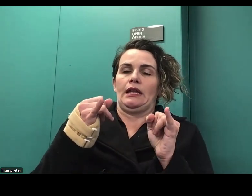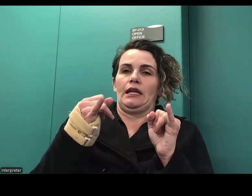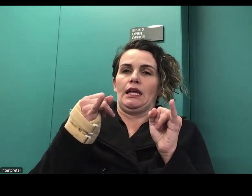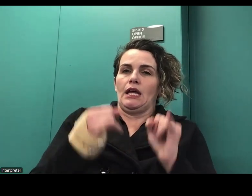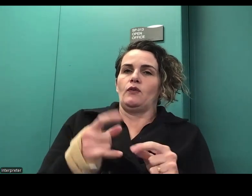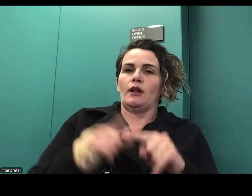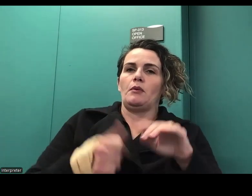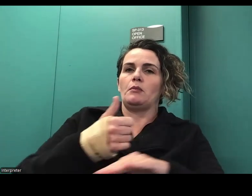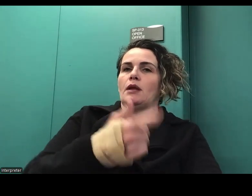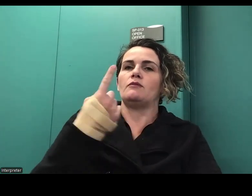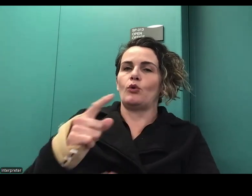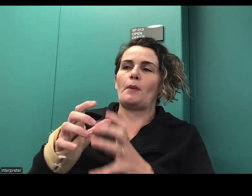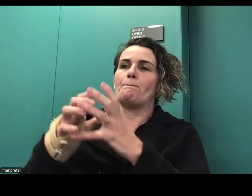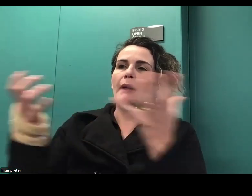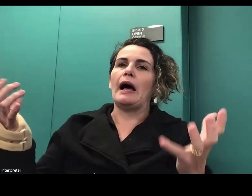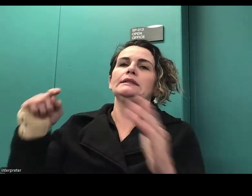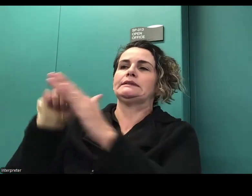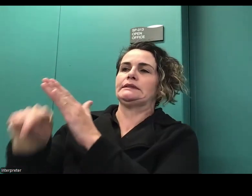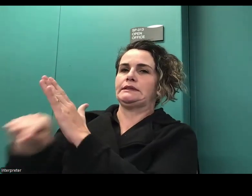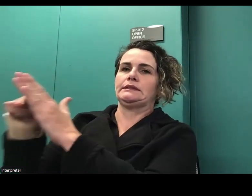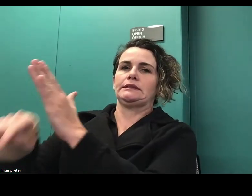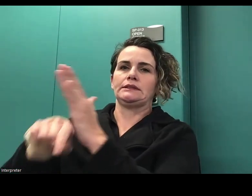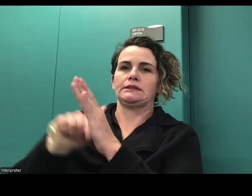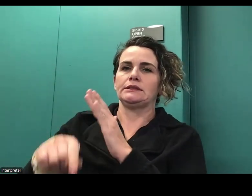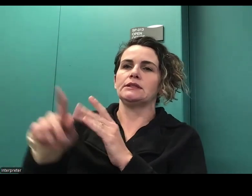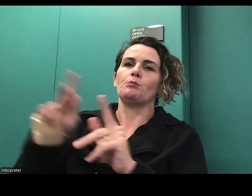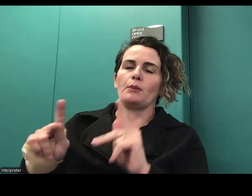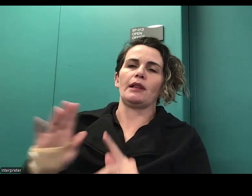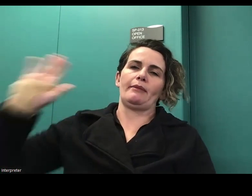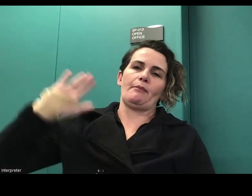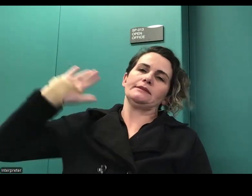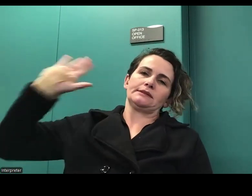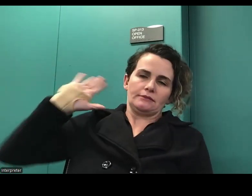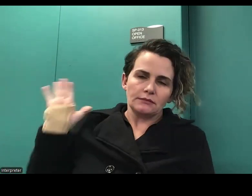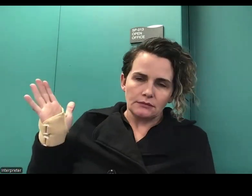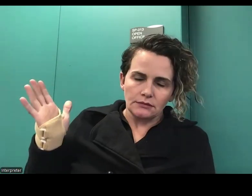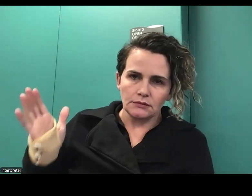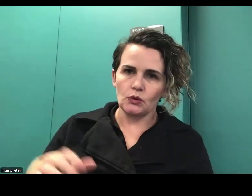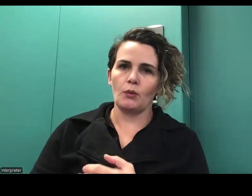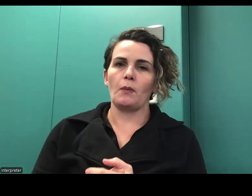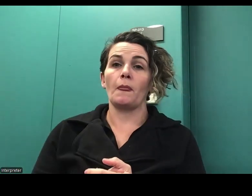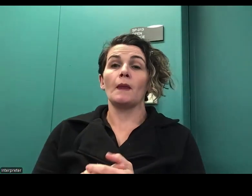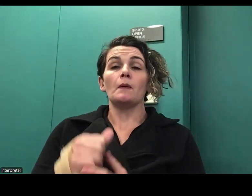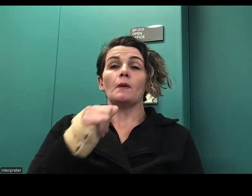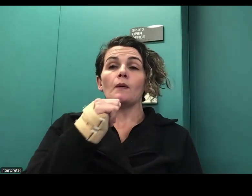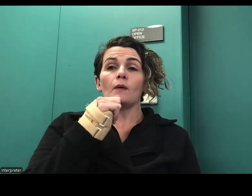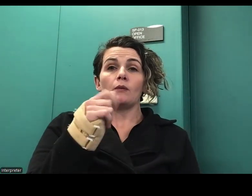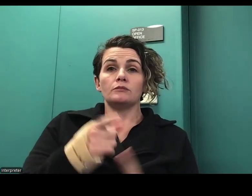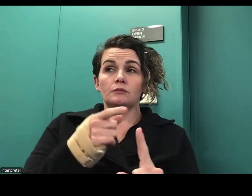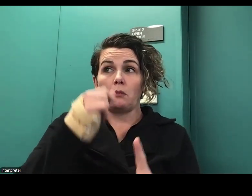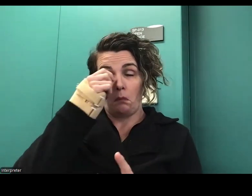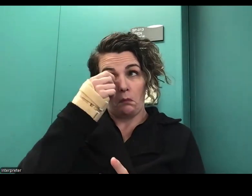Okay, so feeling discomfort, guilt. This what I want to say. It's not that you're